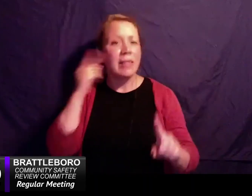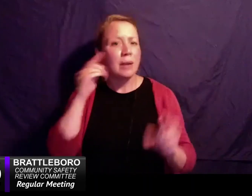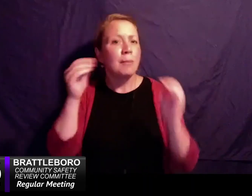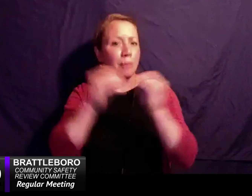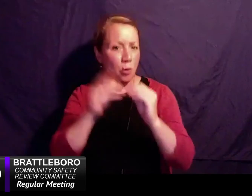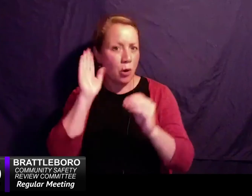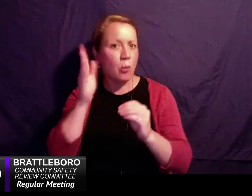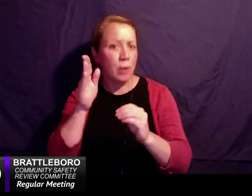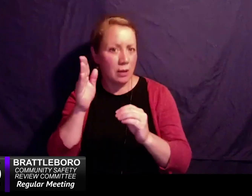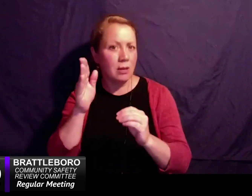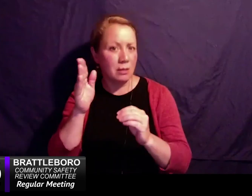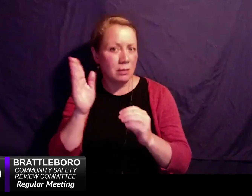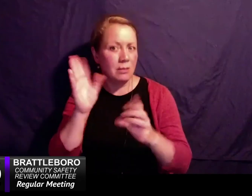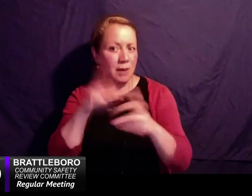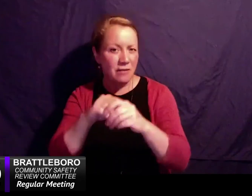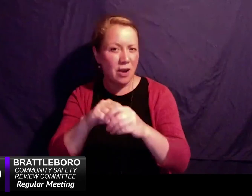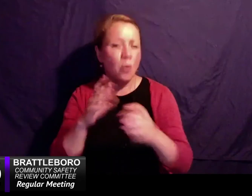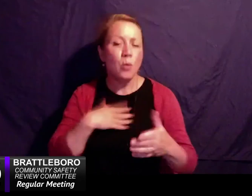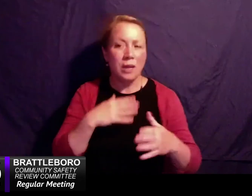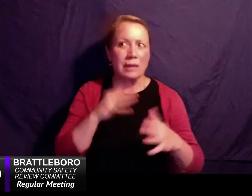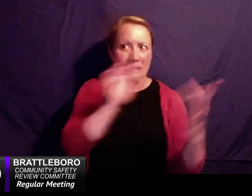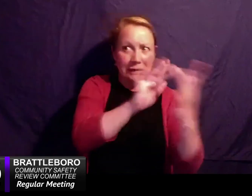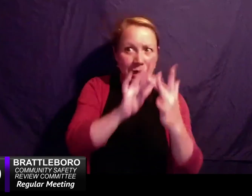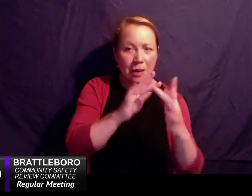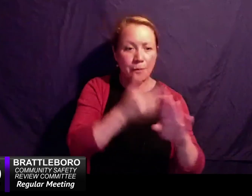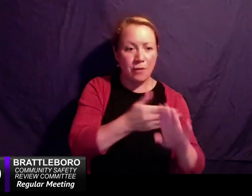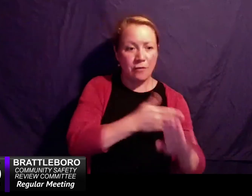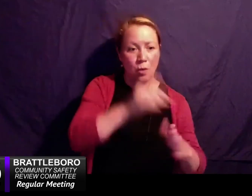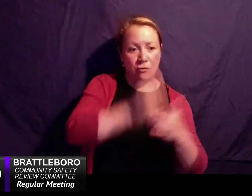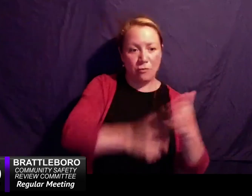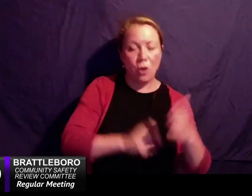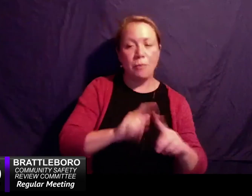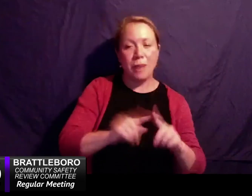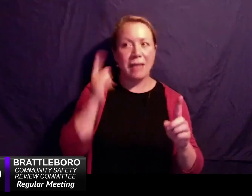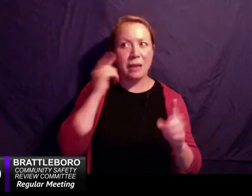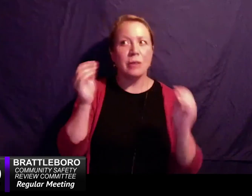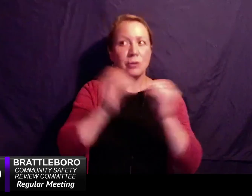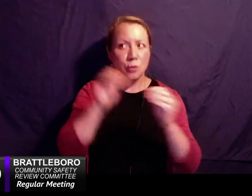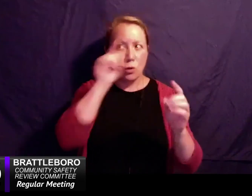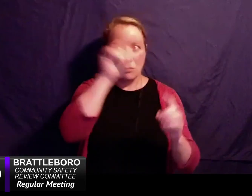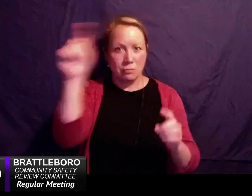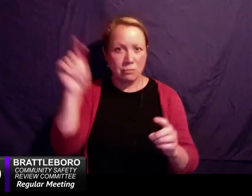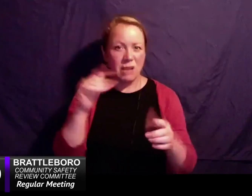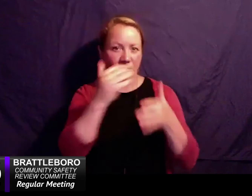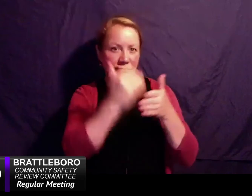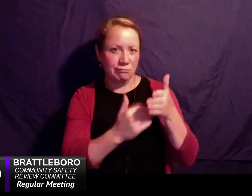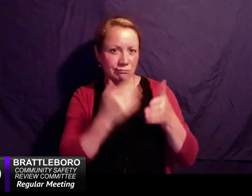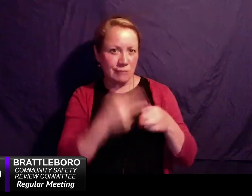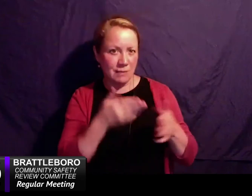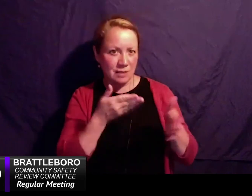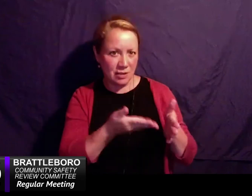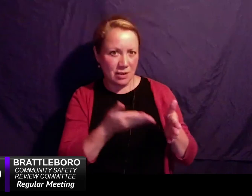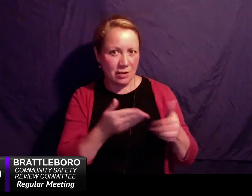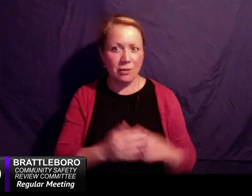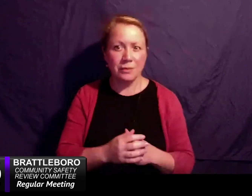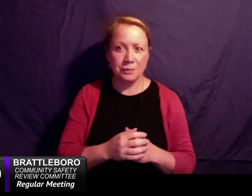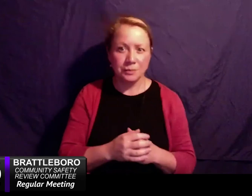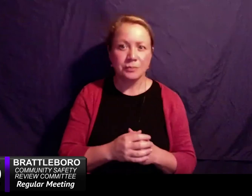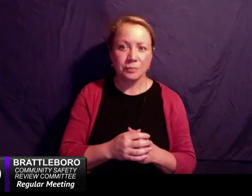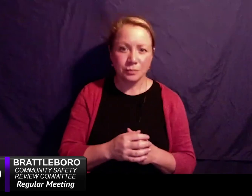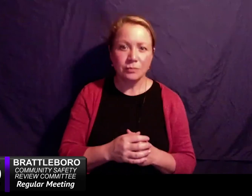ones we reached out to before we wrote the proposal that we'll work with, but there's a few listed there that we imagined working